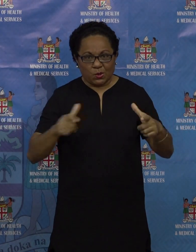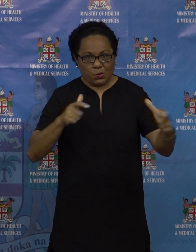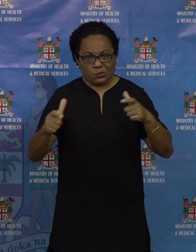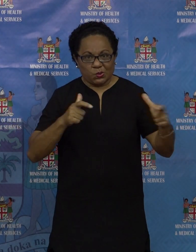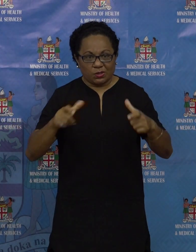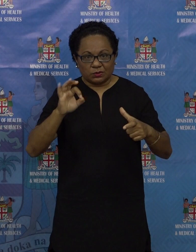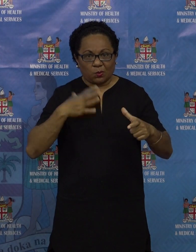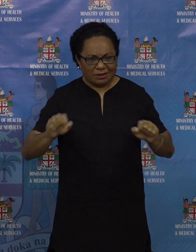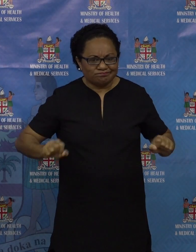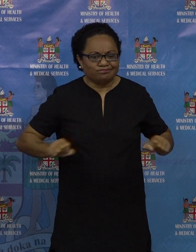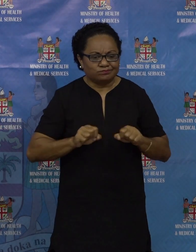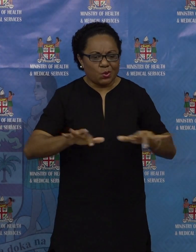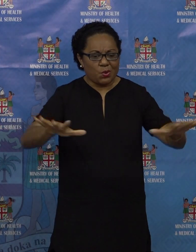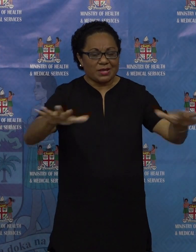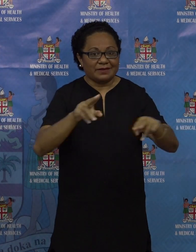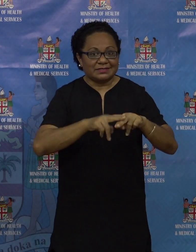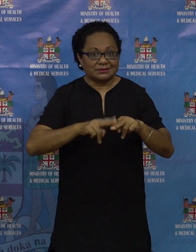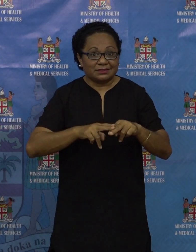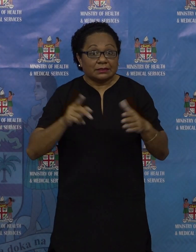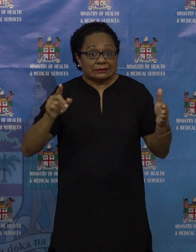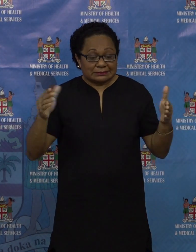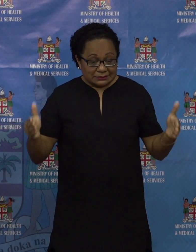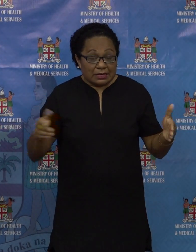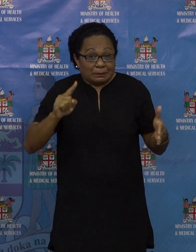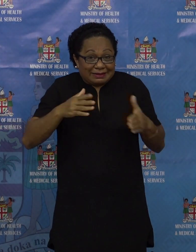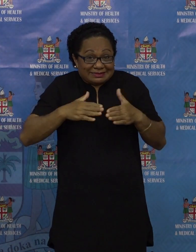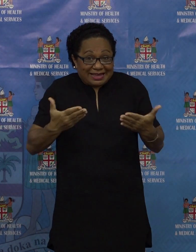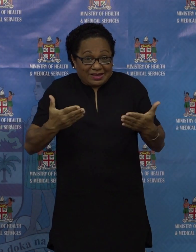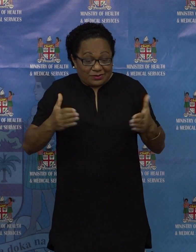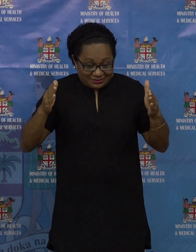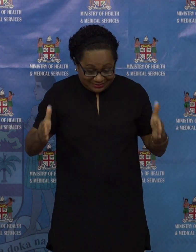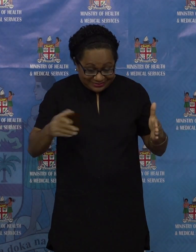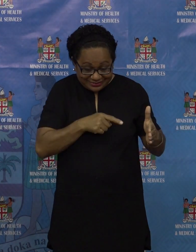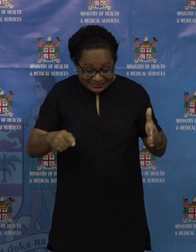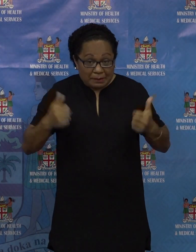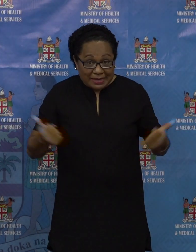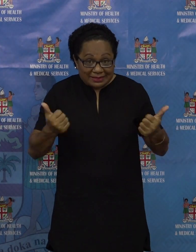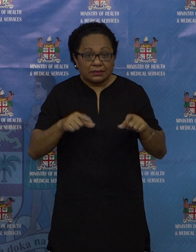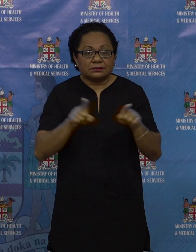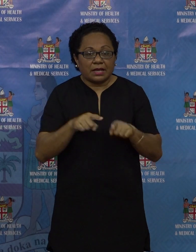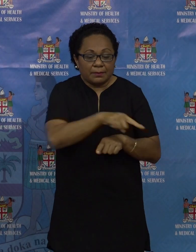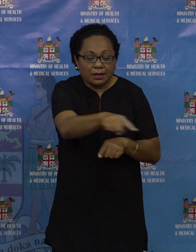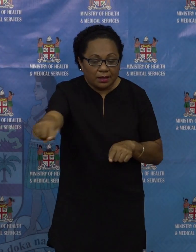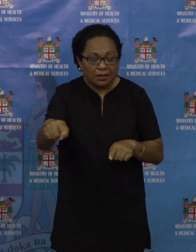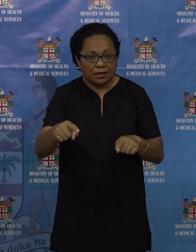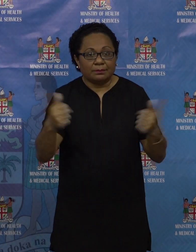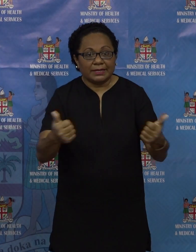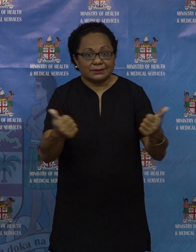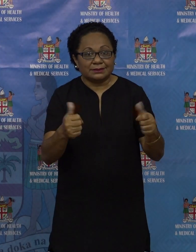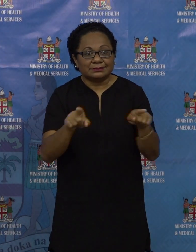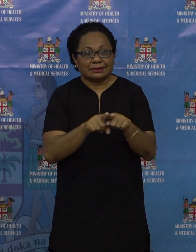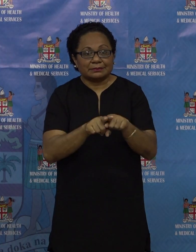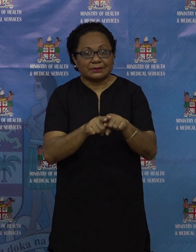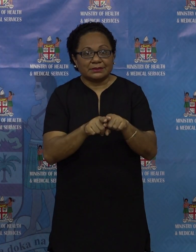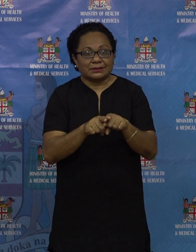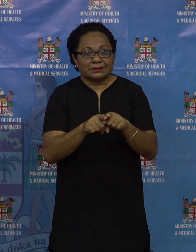Since this time, we have now seen increasing cases on both sides of the border, meaning that we now will be considering the benefits